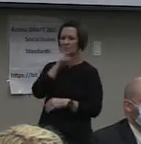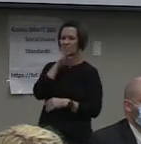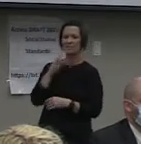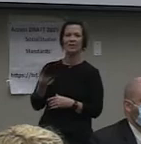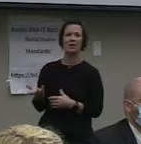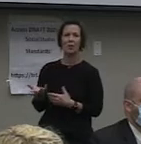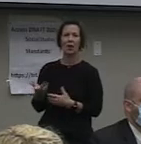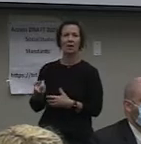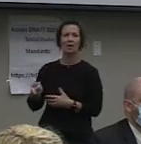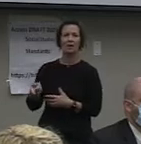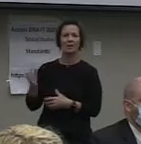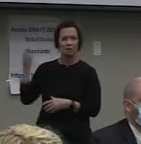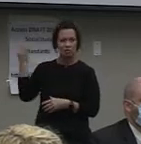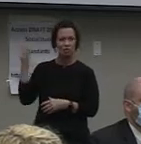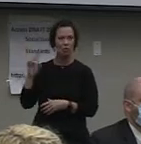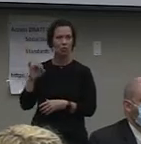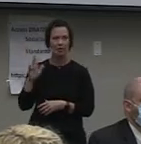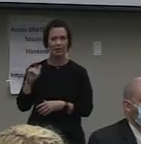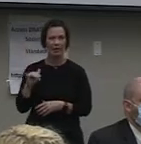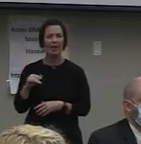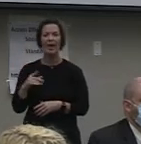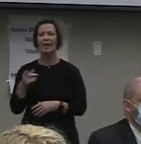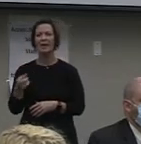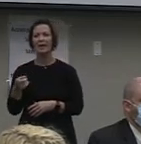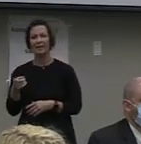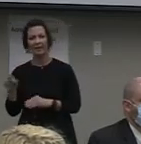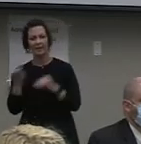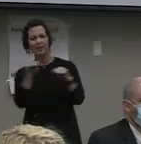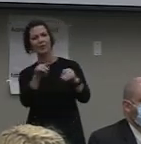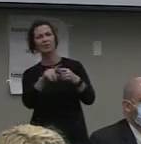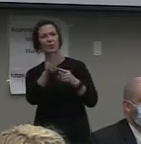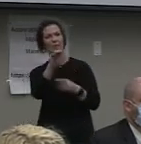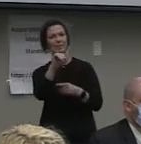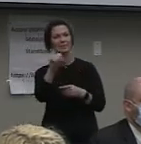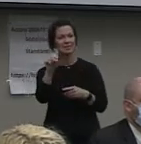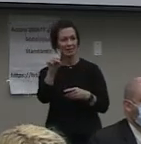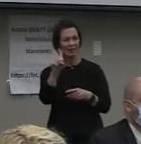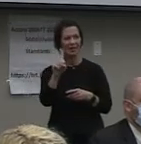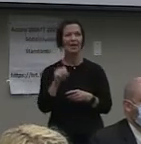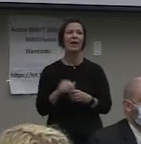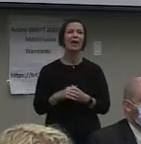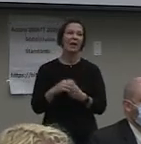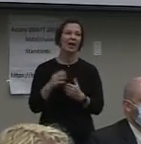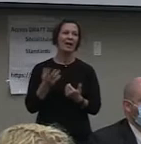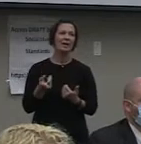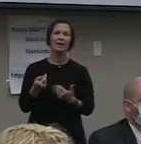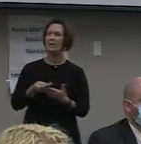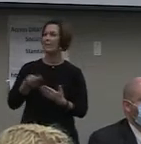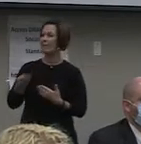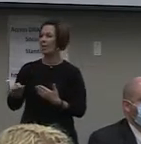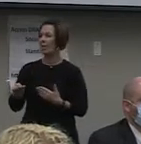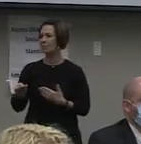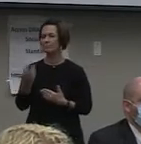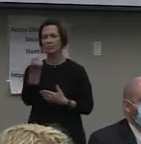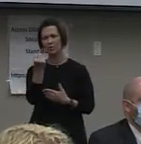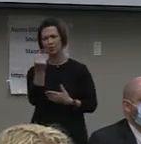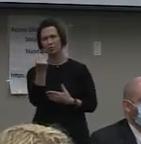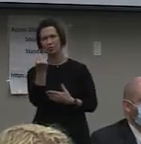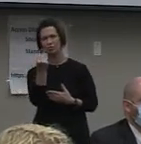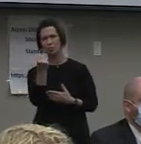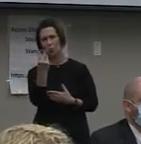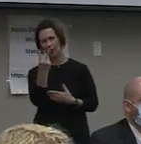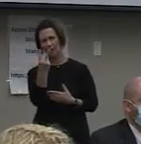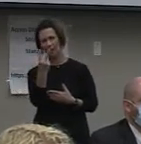up and down the Mississippi. And he became very wealthy and ultimately bought about 12 plantations. He founded the Bank